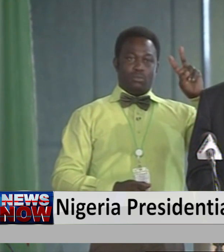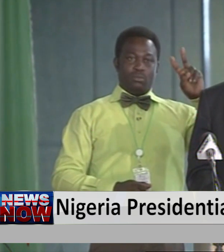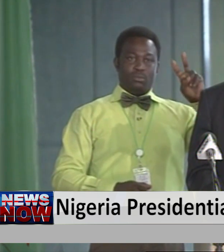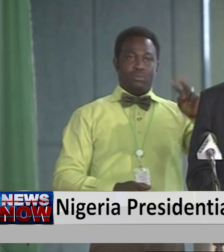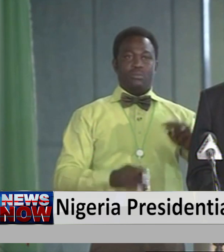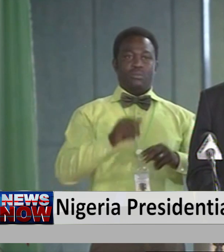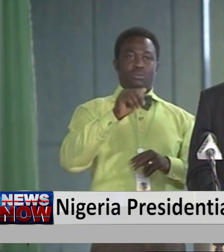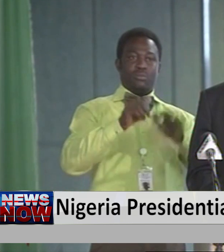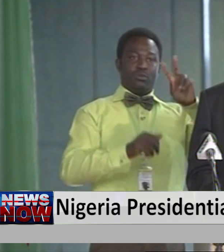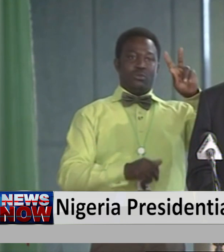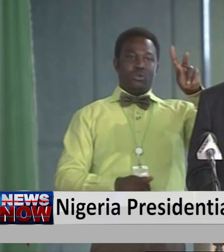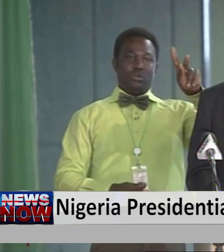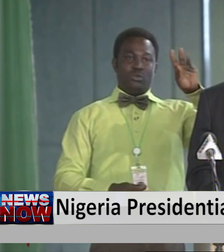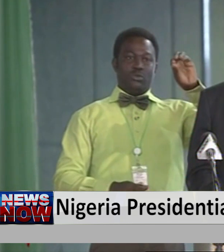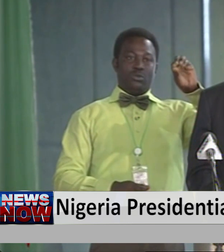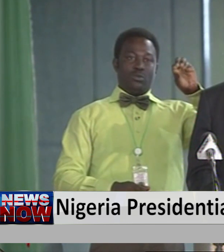COA